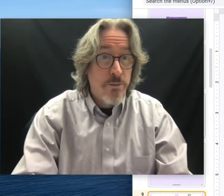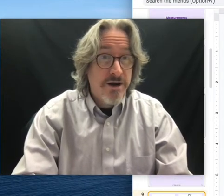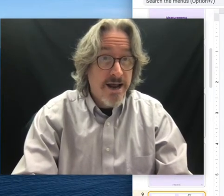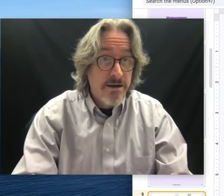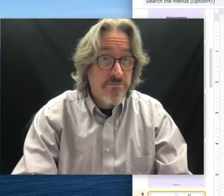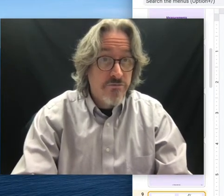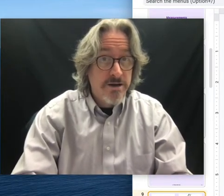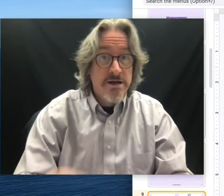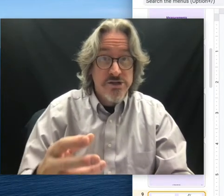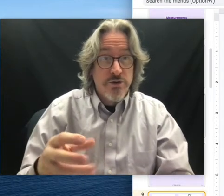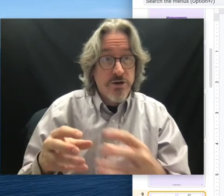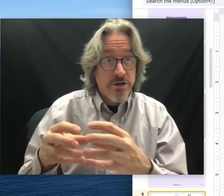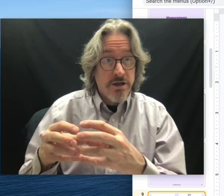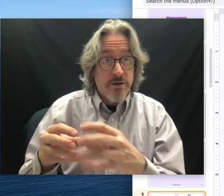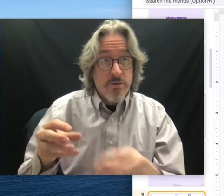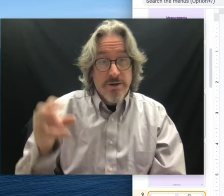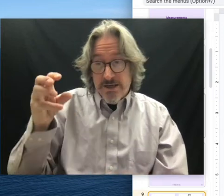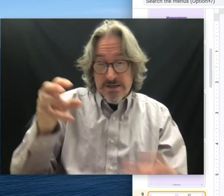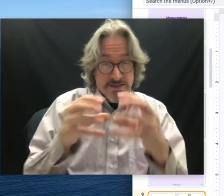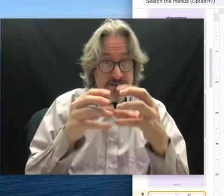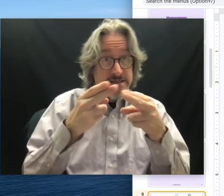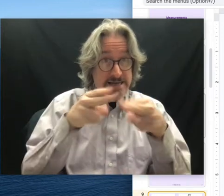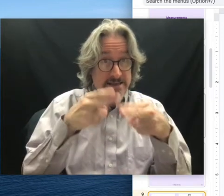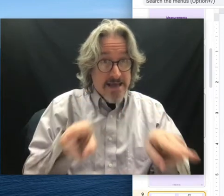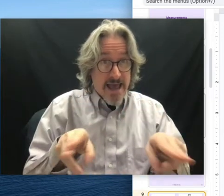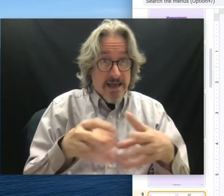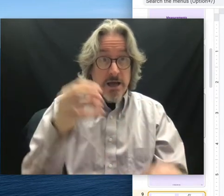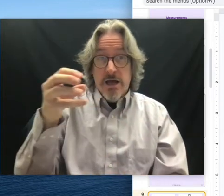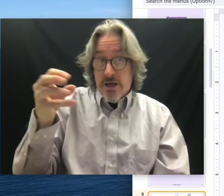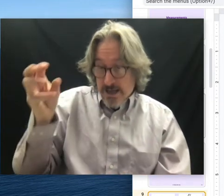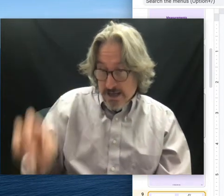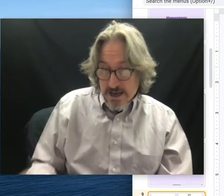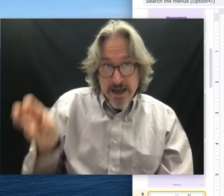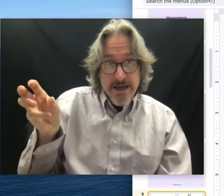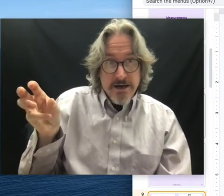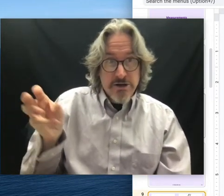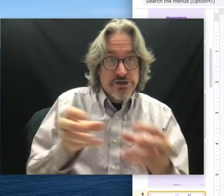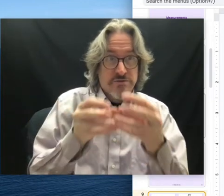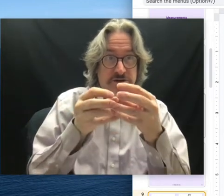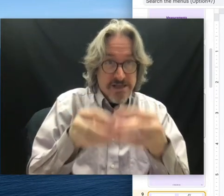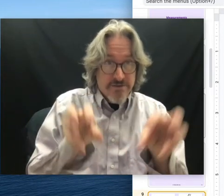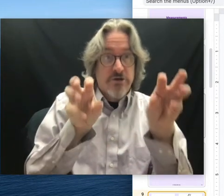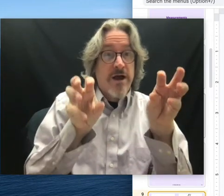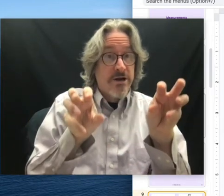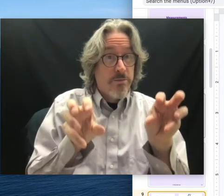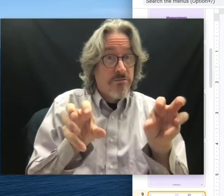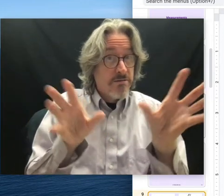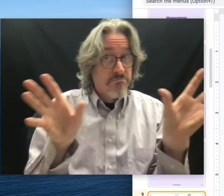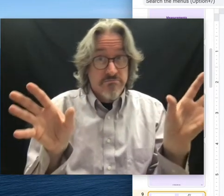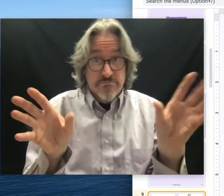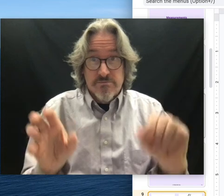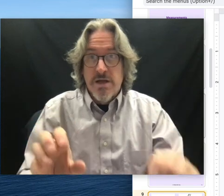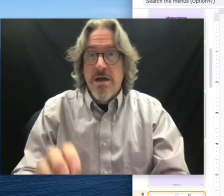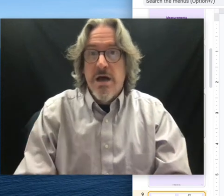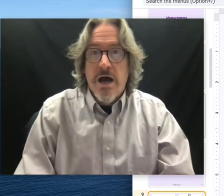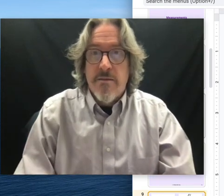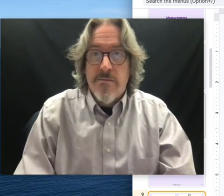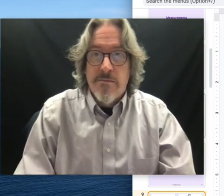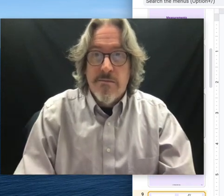Crack open an egg, right? So it will be take the egg, hit it on the surface, and then crack it open, right?